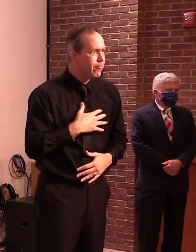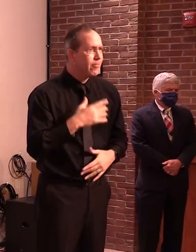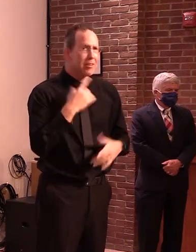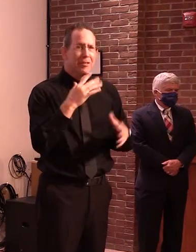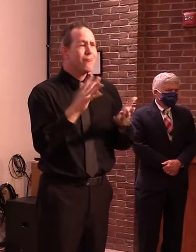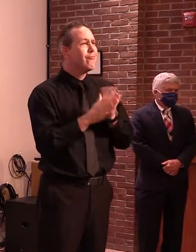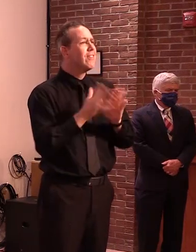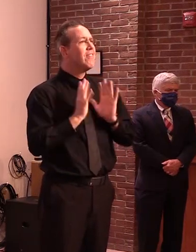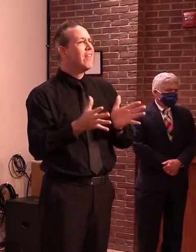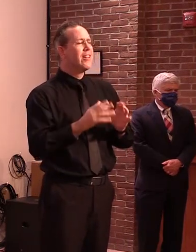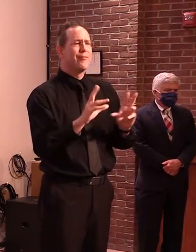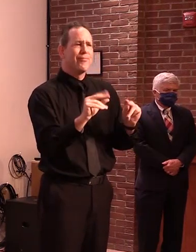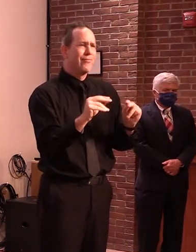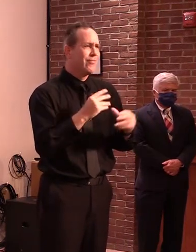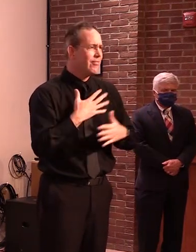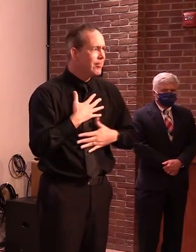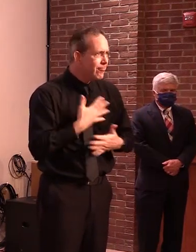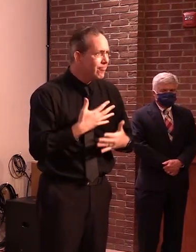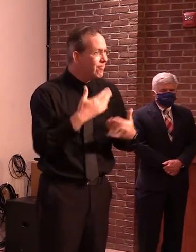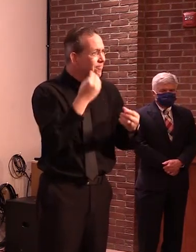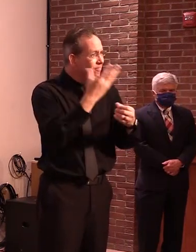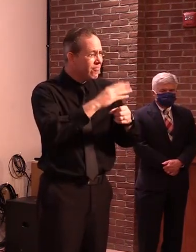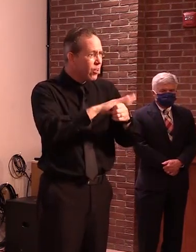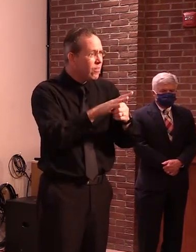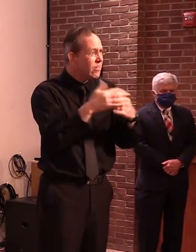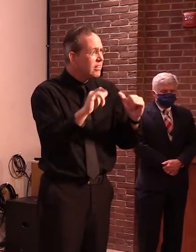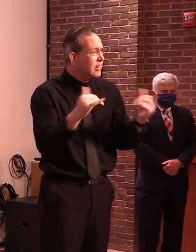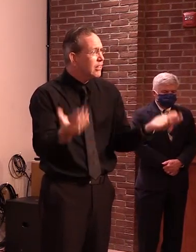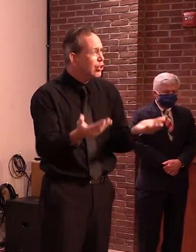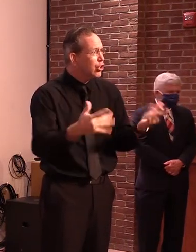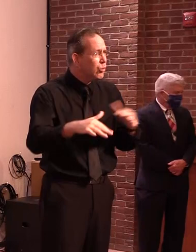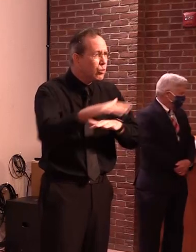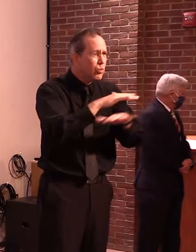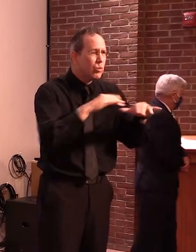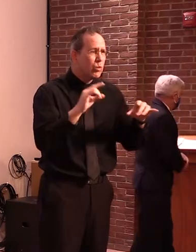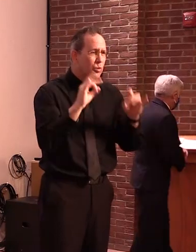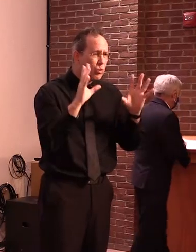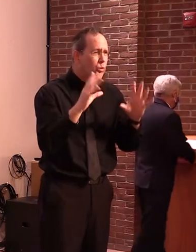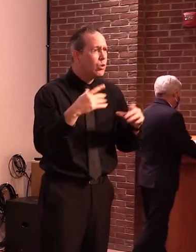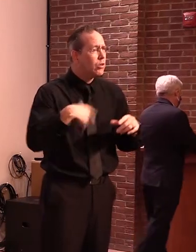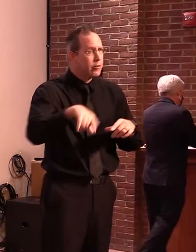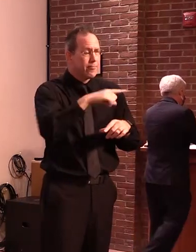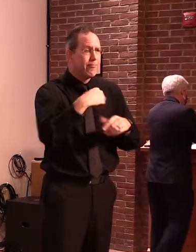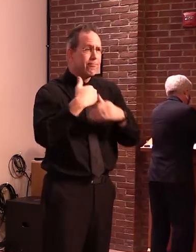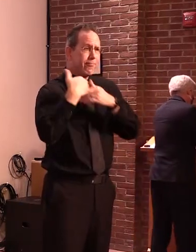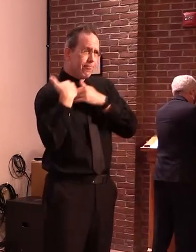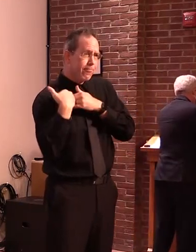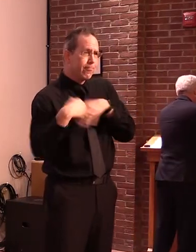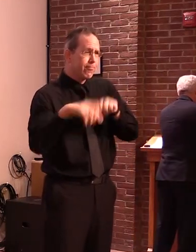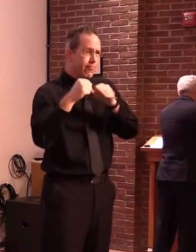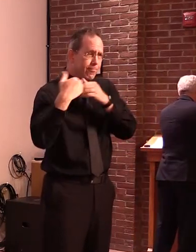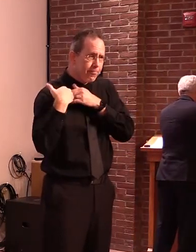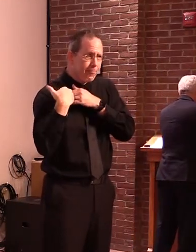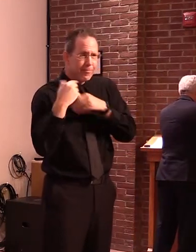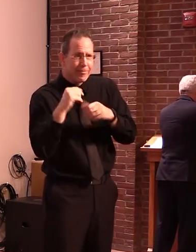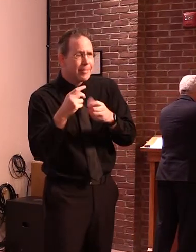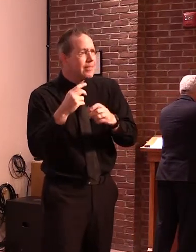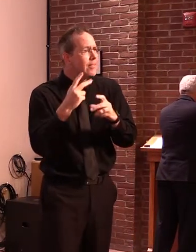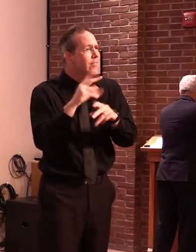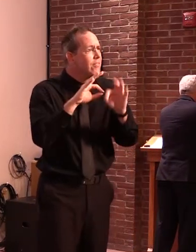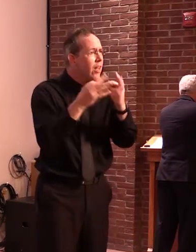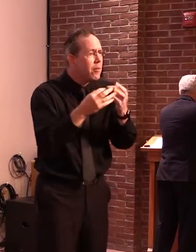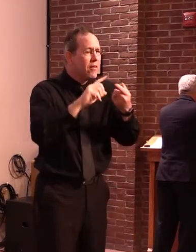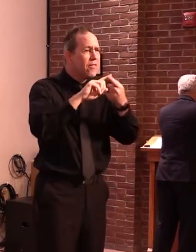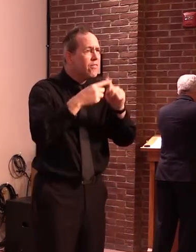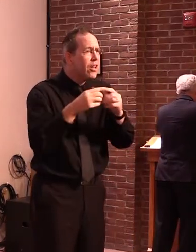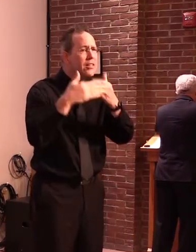must all continue to do our part to keep our friends, family, and neighbors safe and healthy. We've seen the heavy toll it's